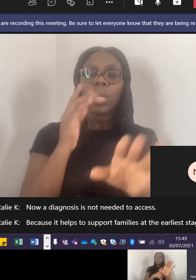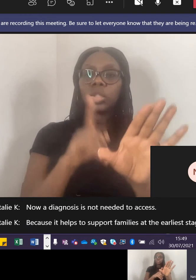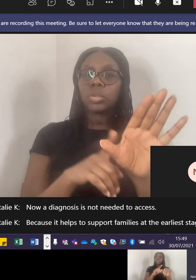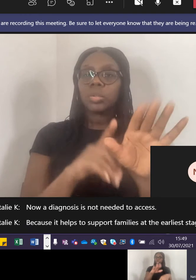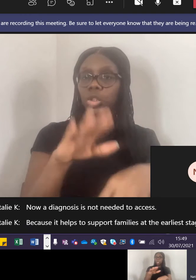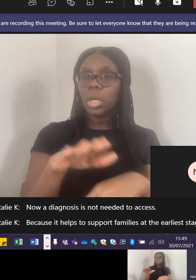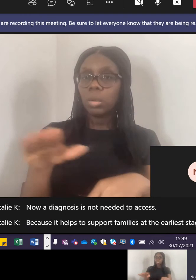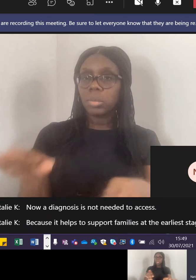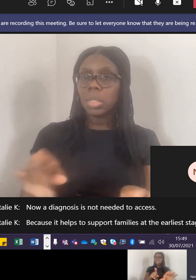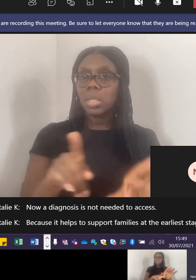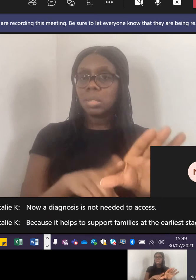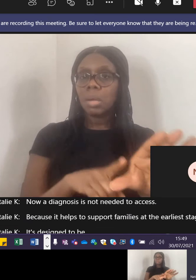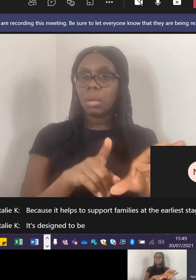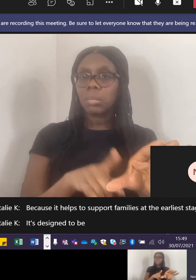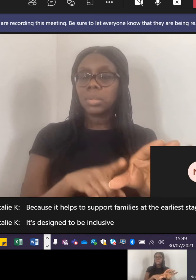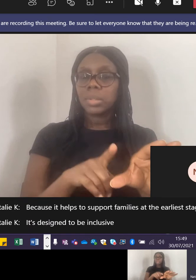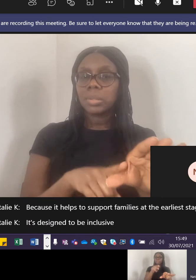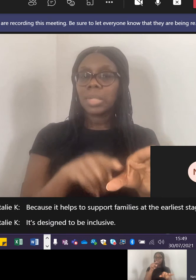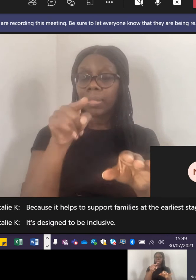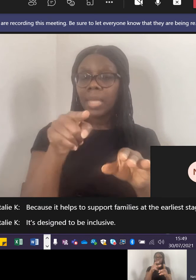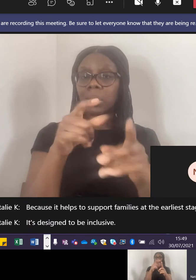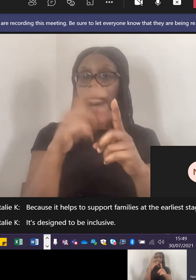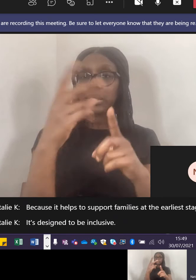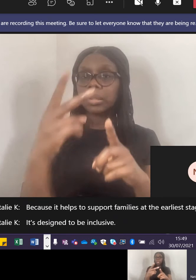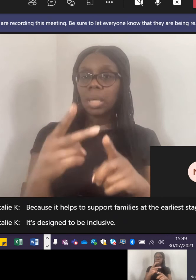It's designed to be inclusive,